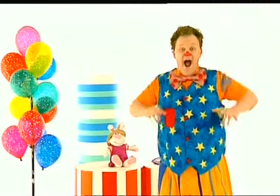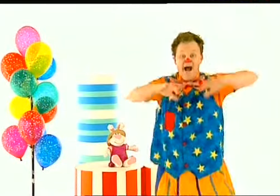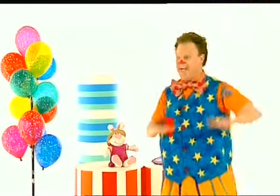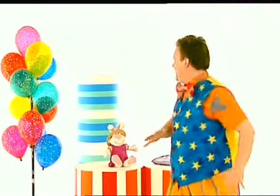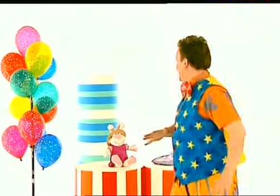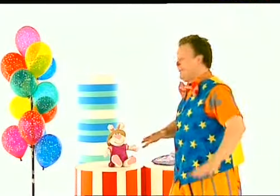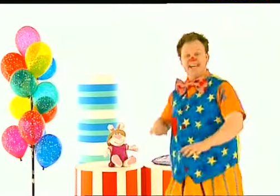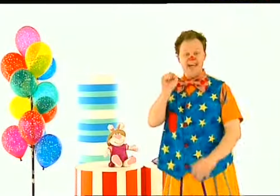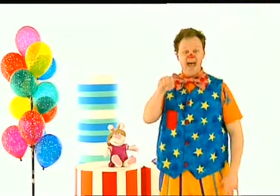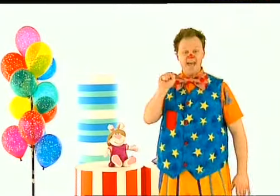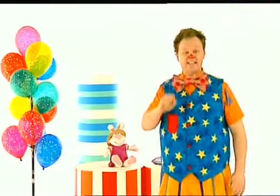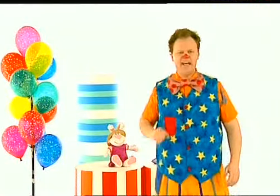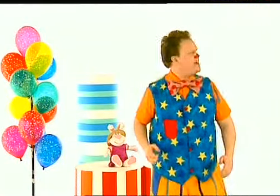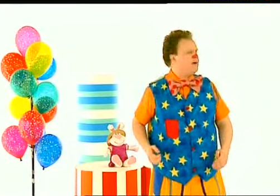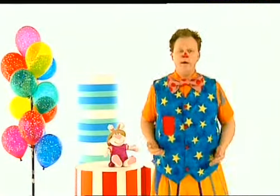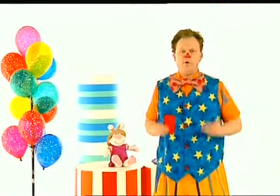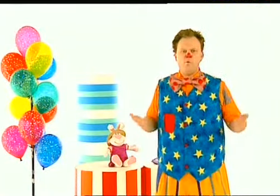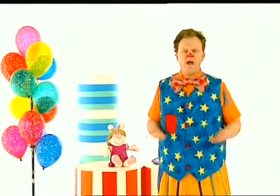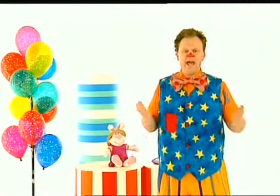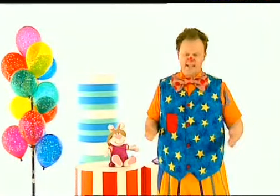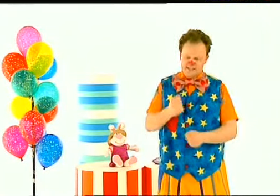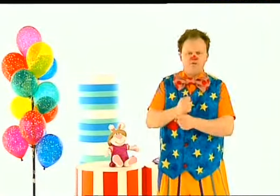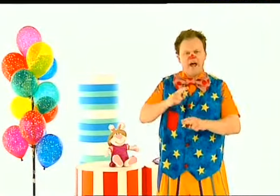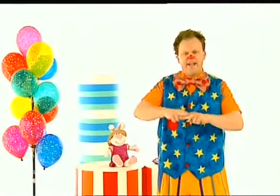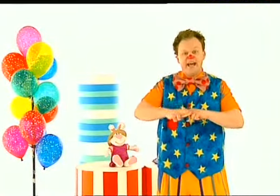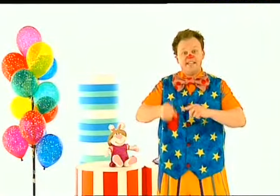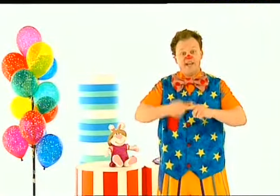birthday? Yes! But where's Grandad